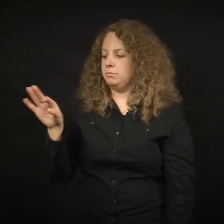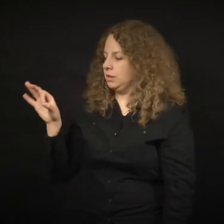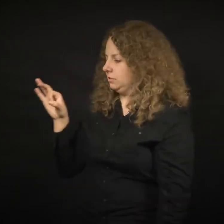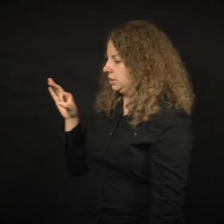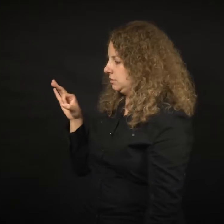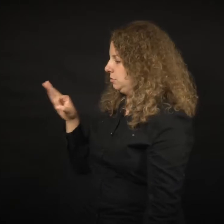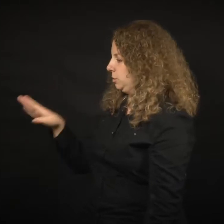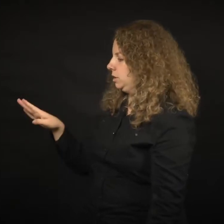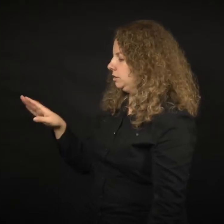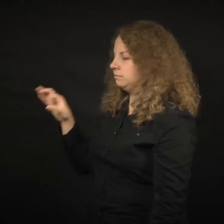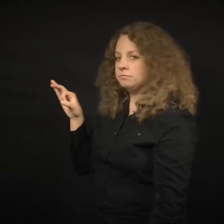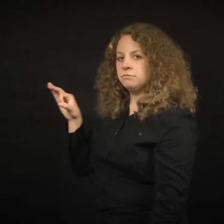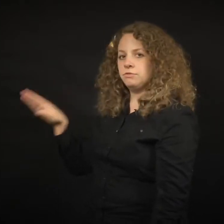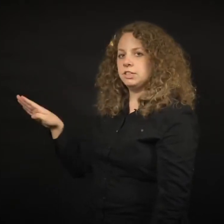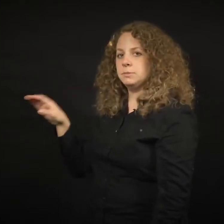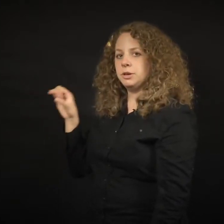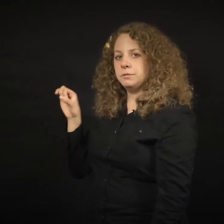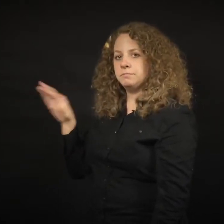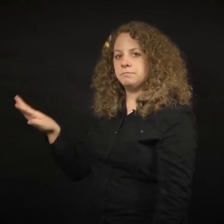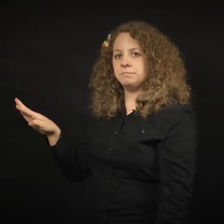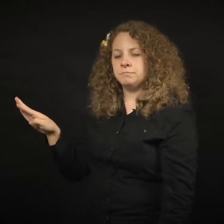being flipped forward. Facebook.